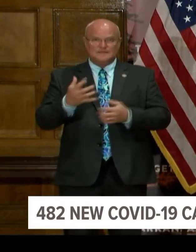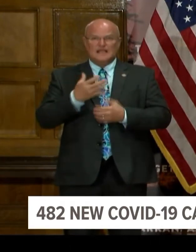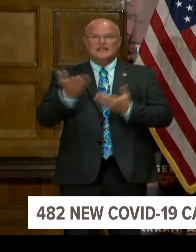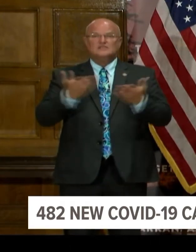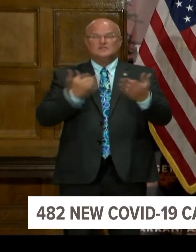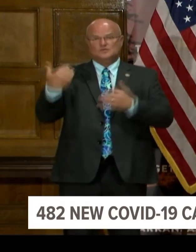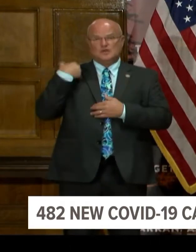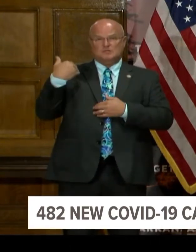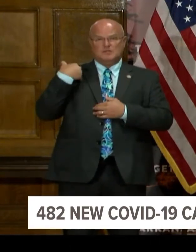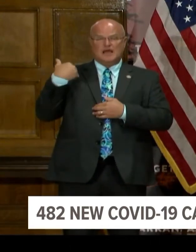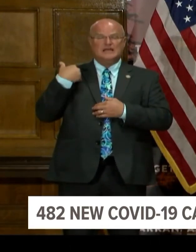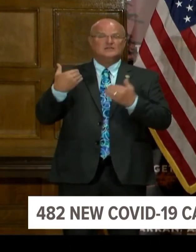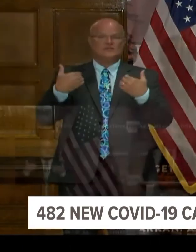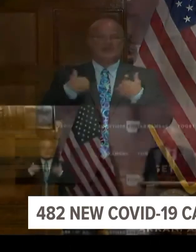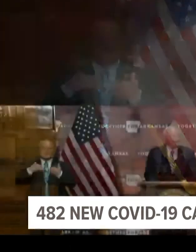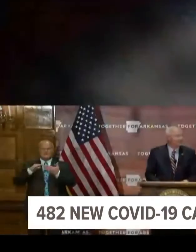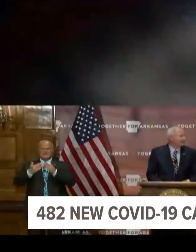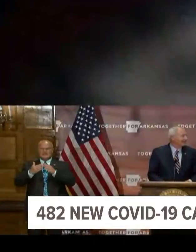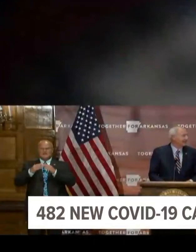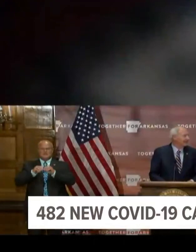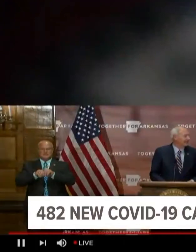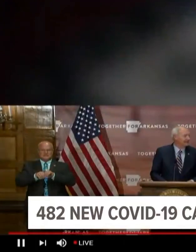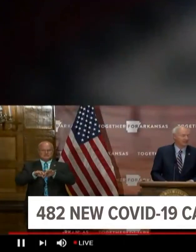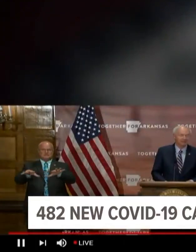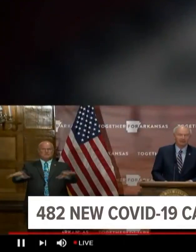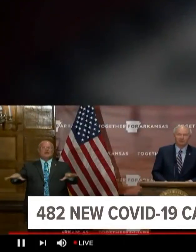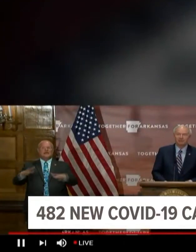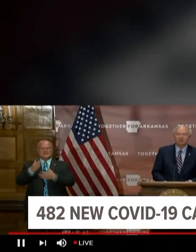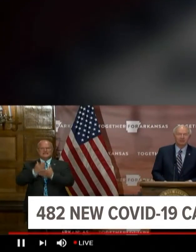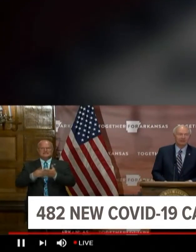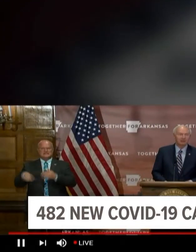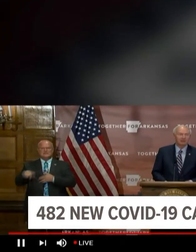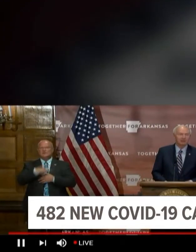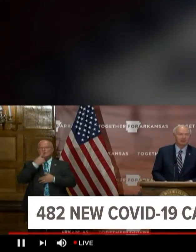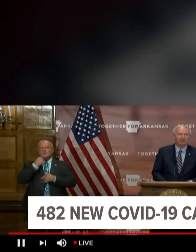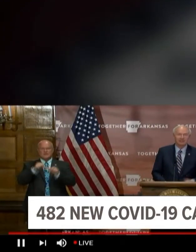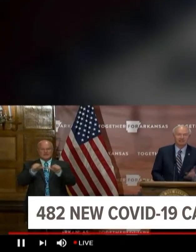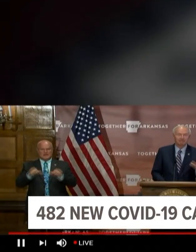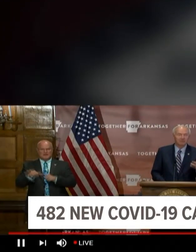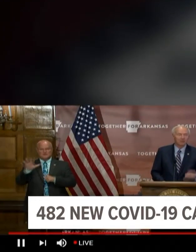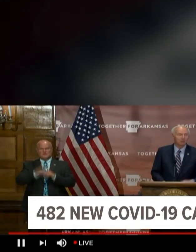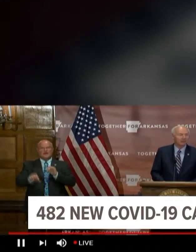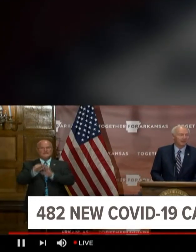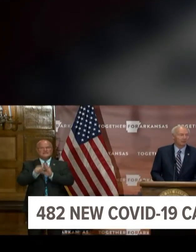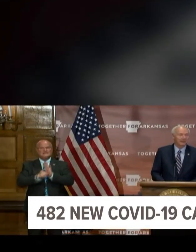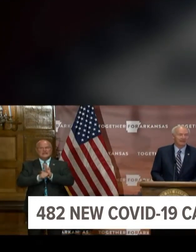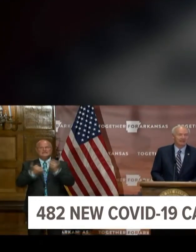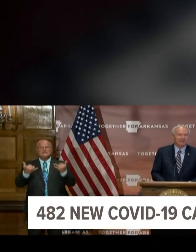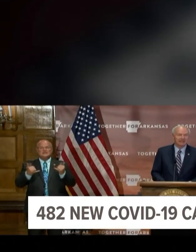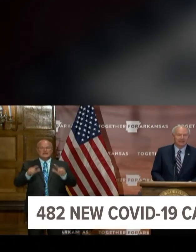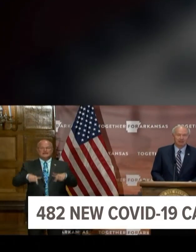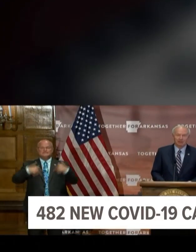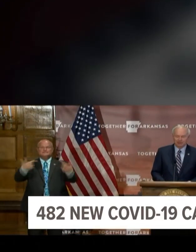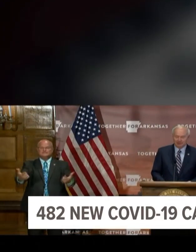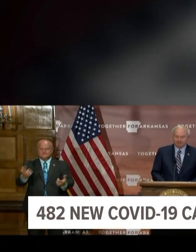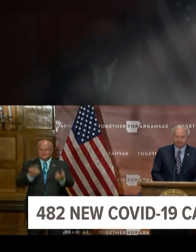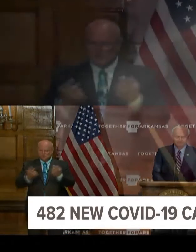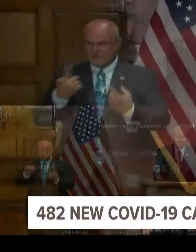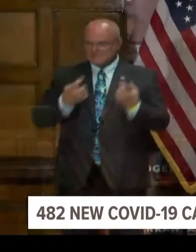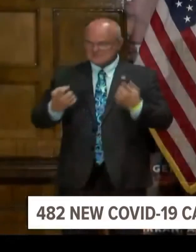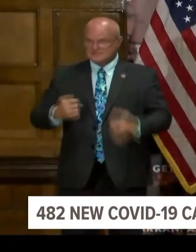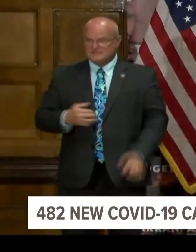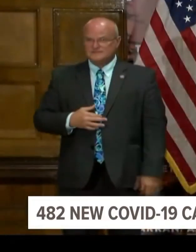a reminder that there is community spread in some of those red areas across the state. With that, we'll be happy to take any